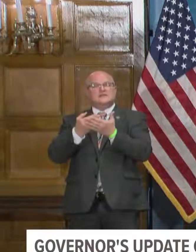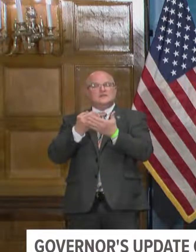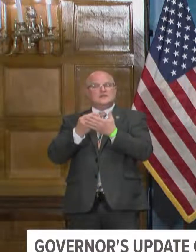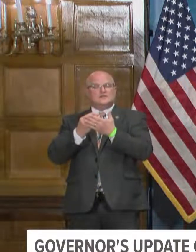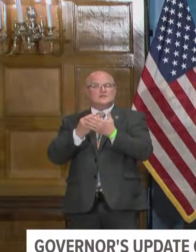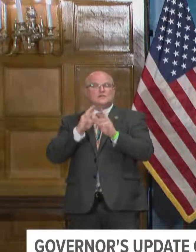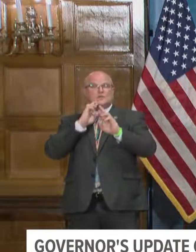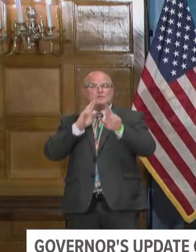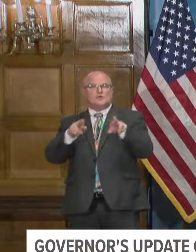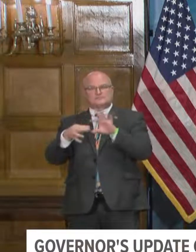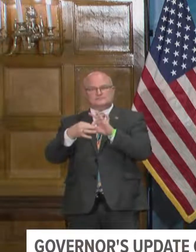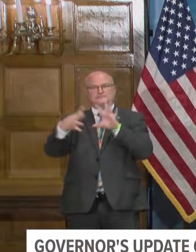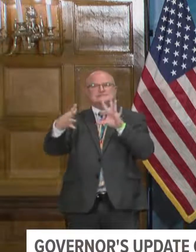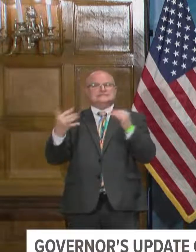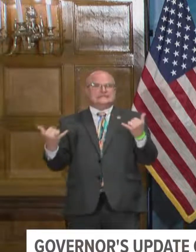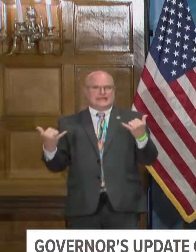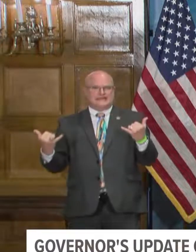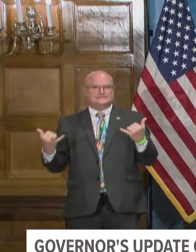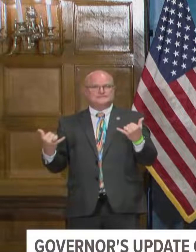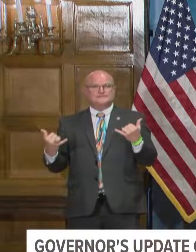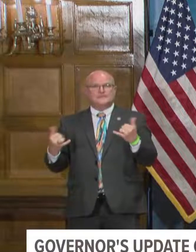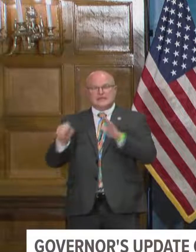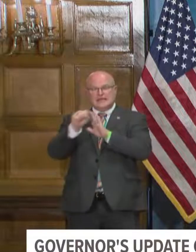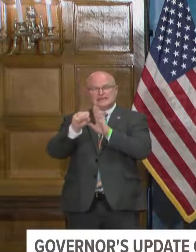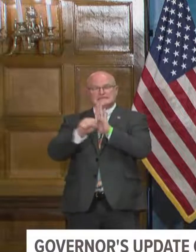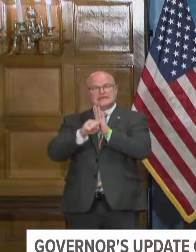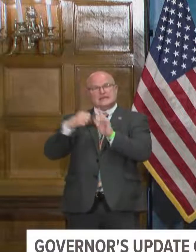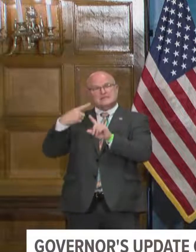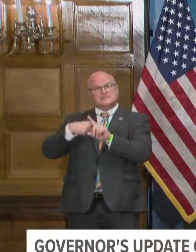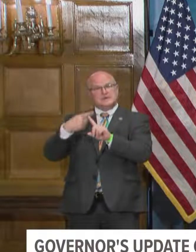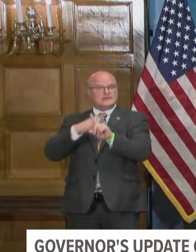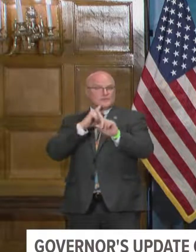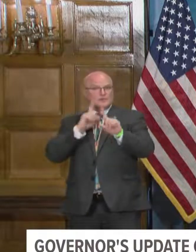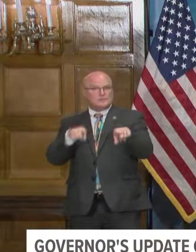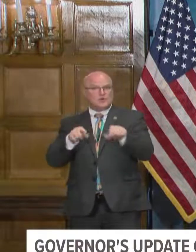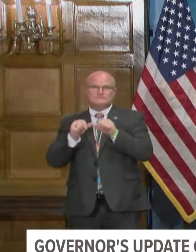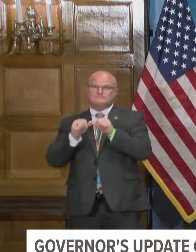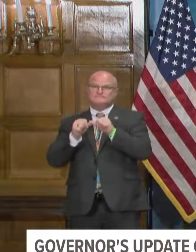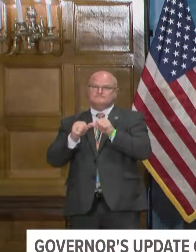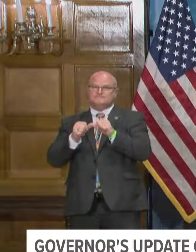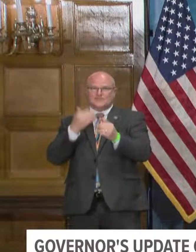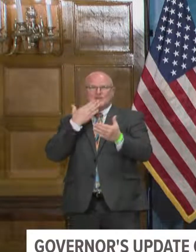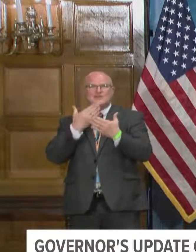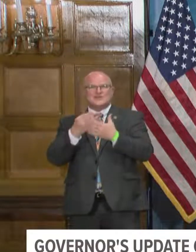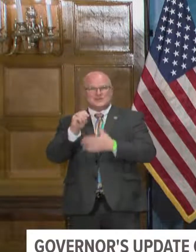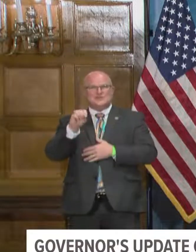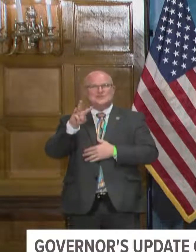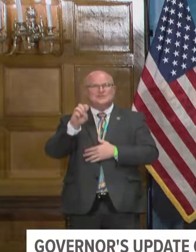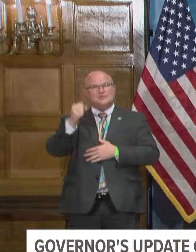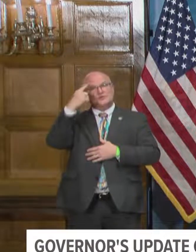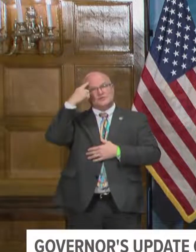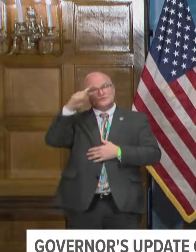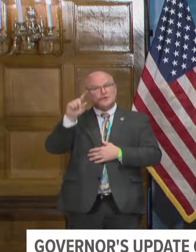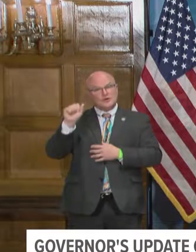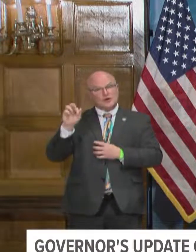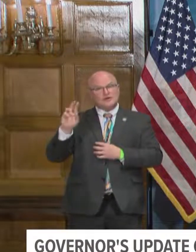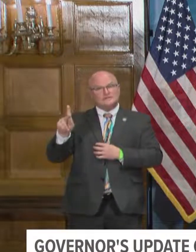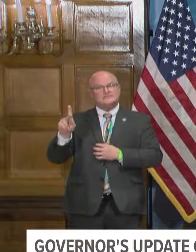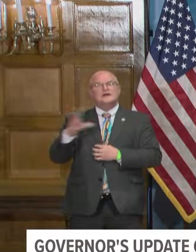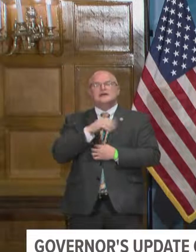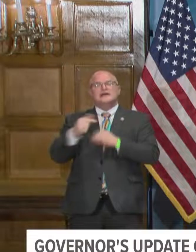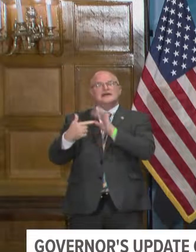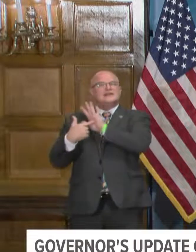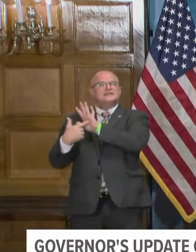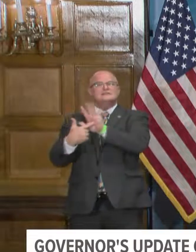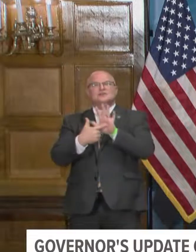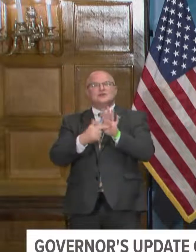today. Our state monthly revenue report continues to be good news for Arkansas, and it shows that